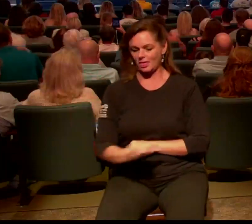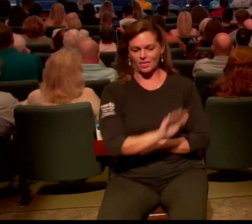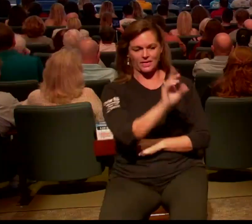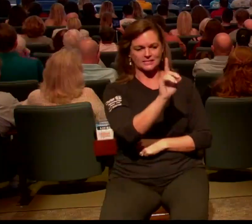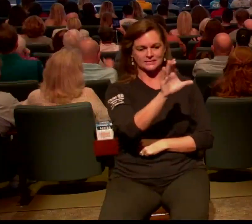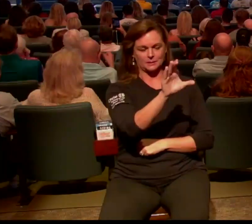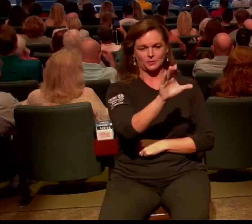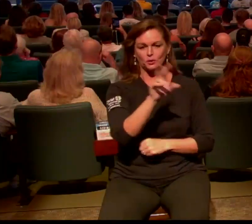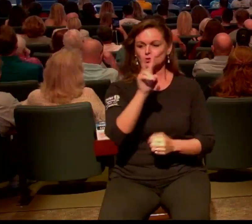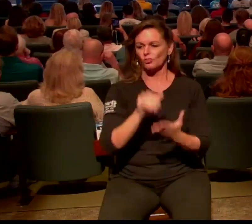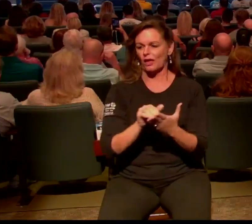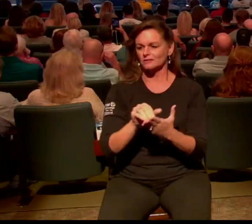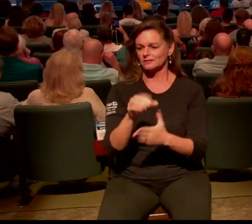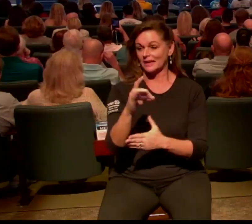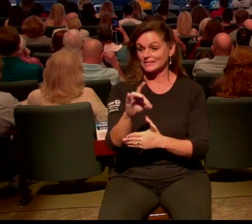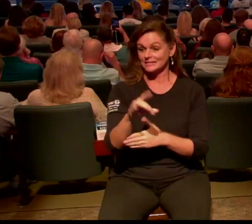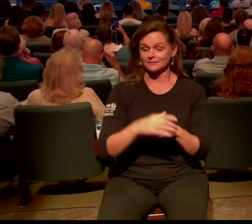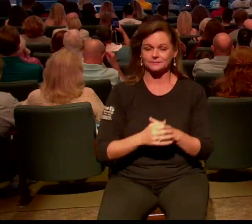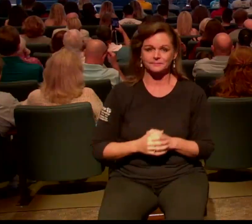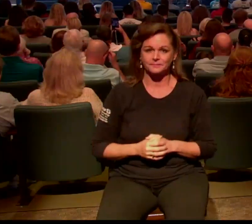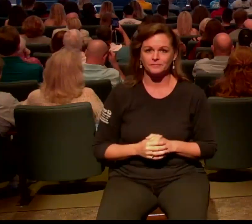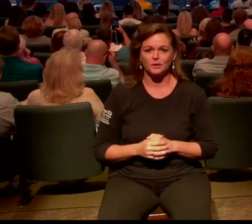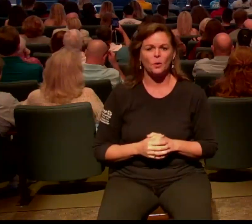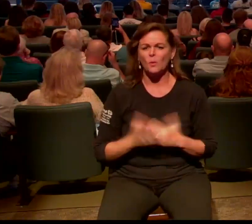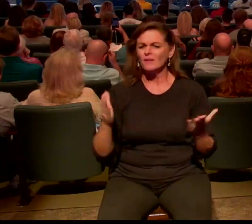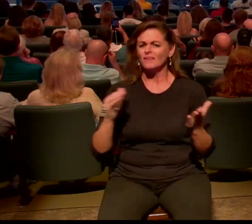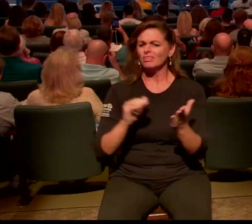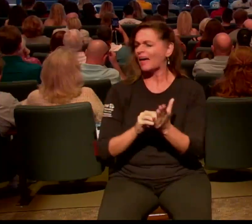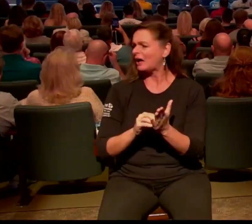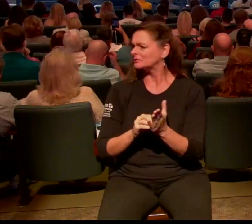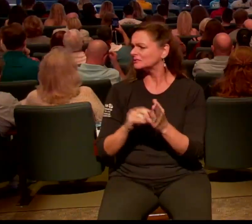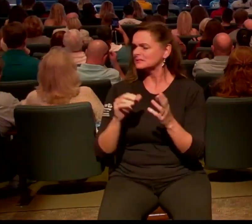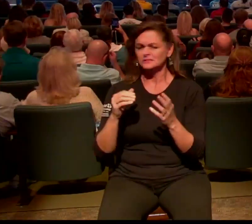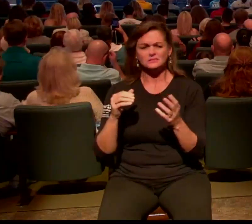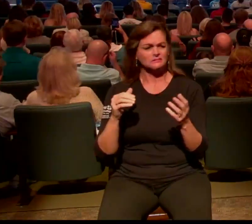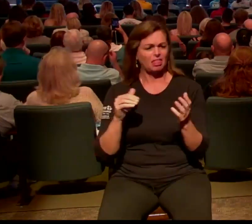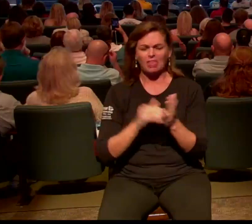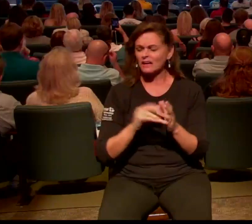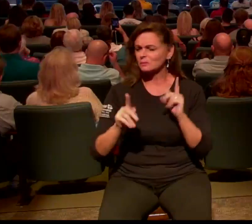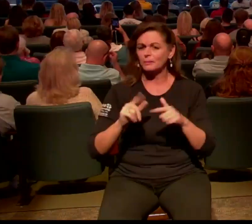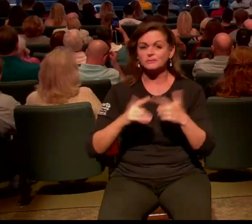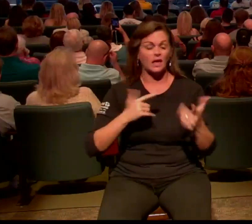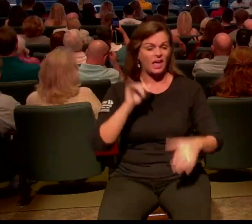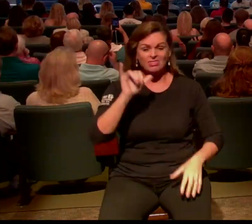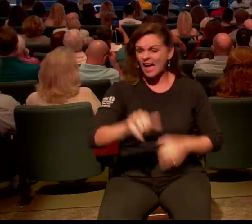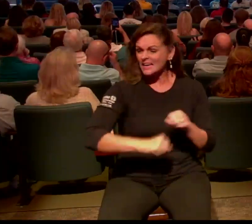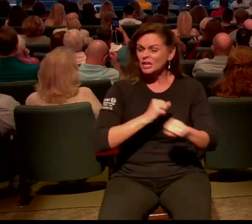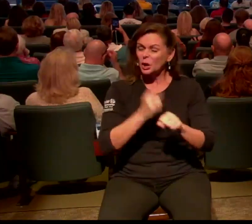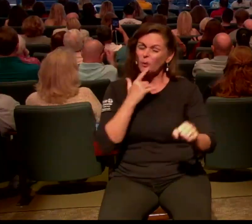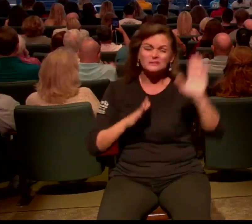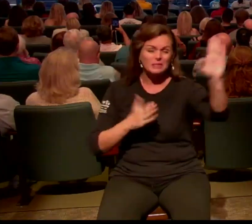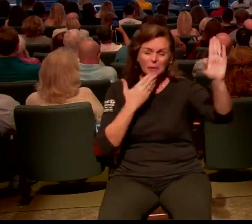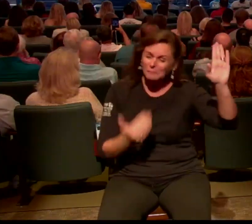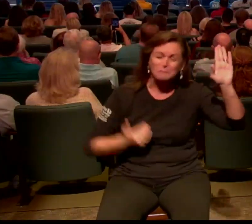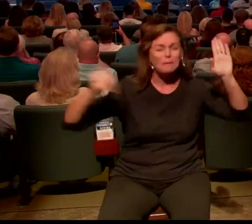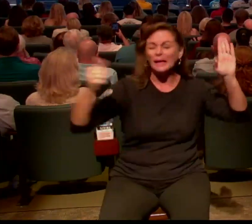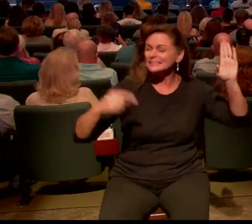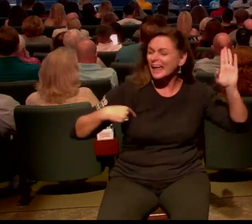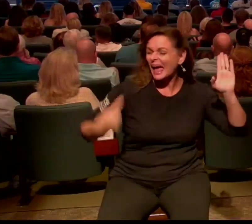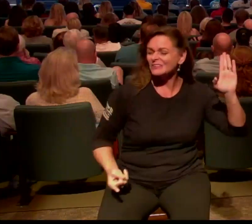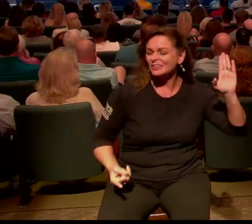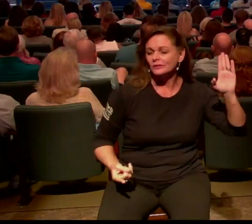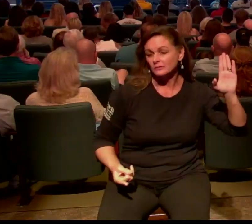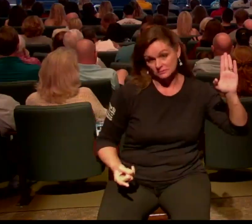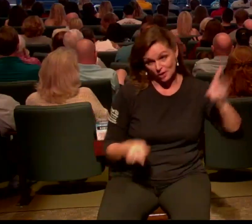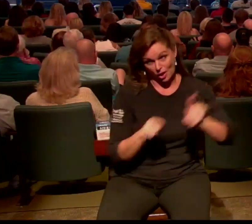campuses, there would be literally thousands of people raise their hand and say, you know what, it was maybe the best year I've ever had. But there would also